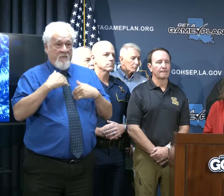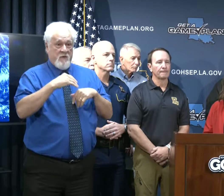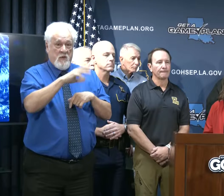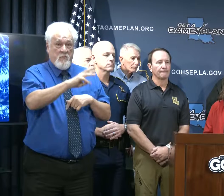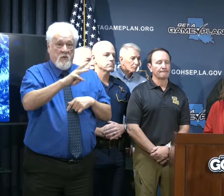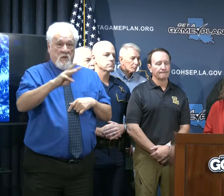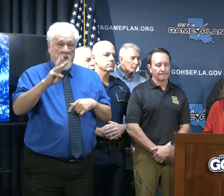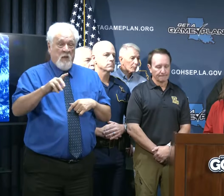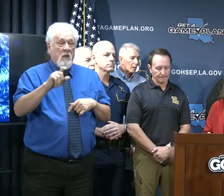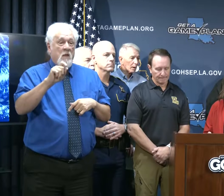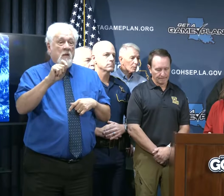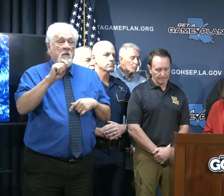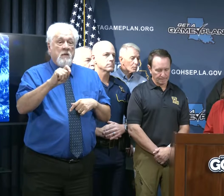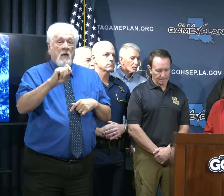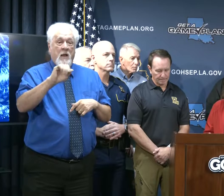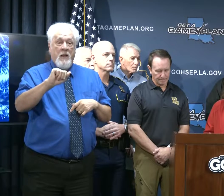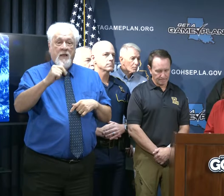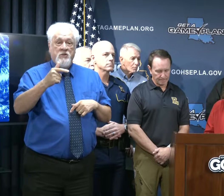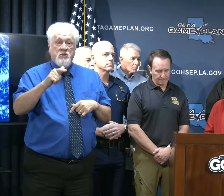at